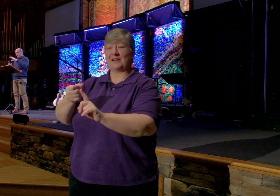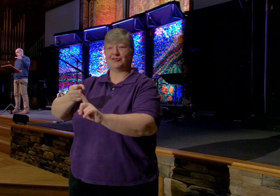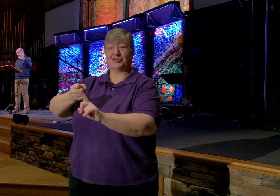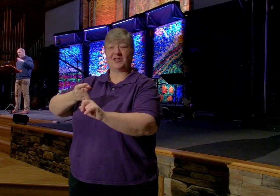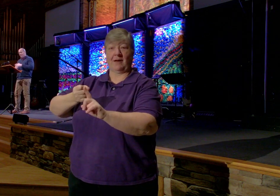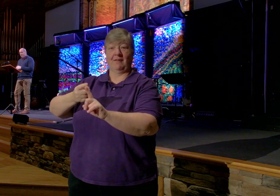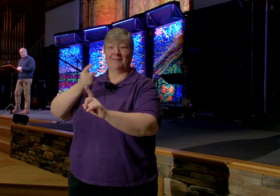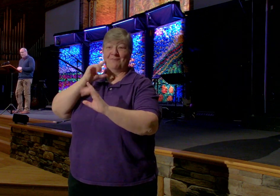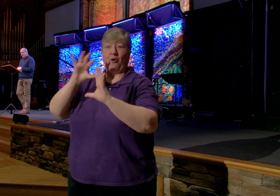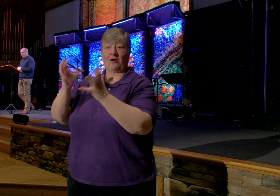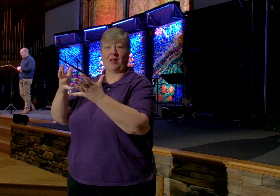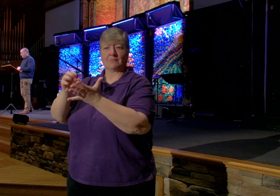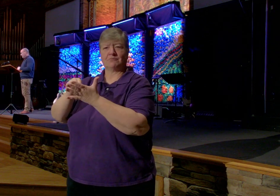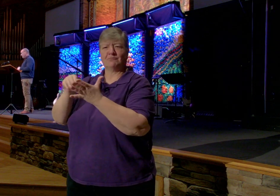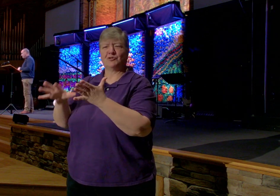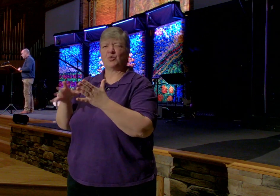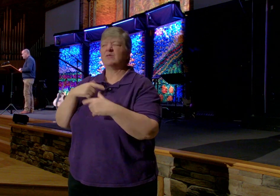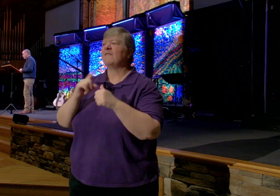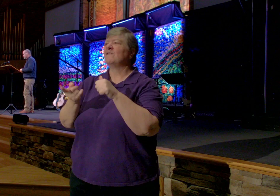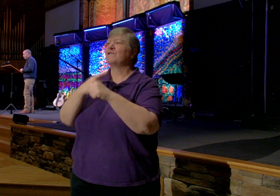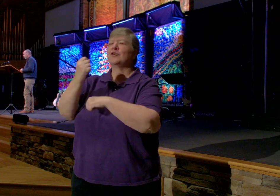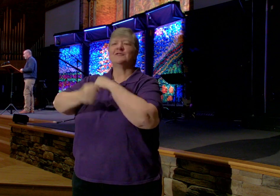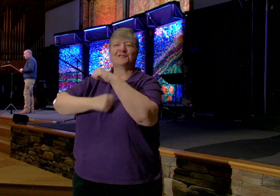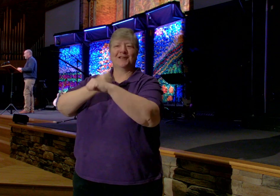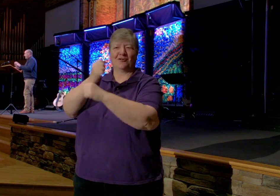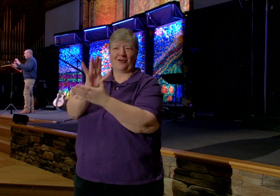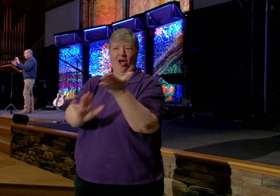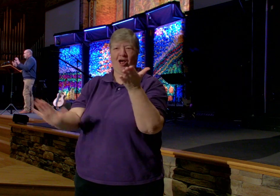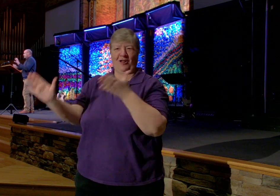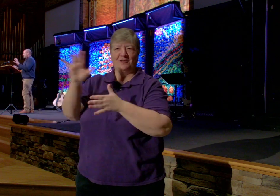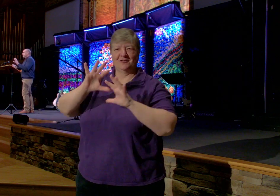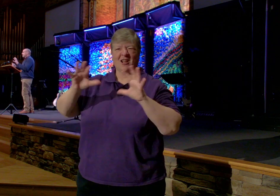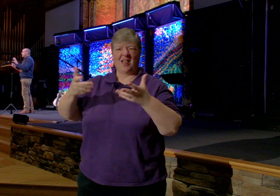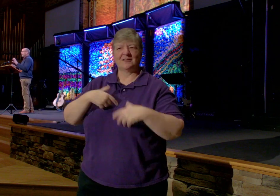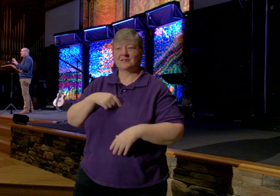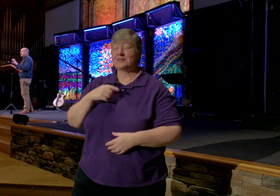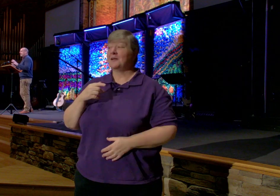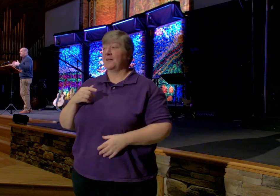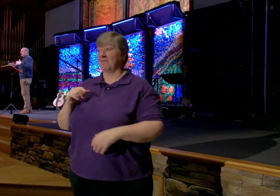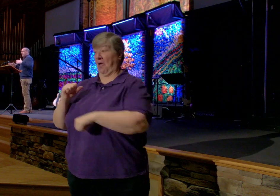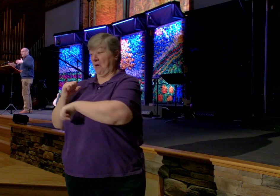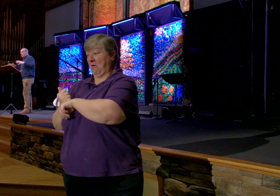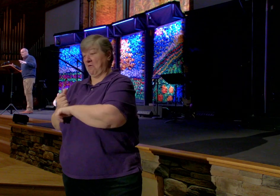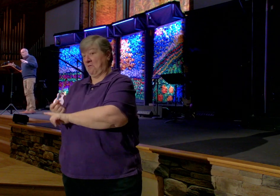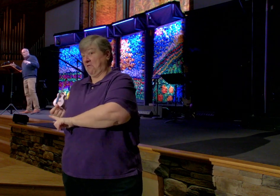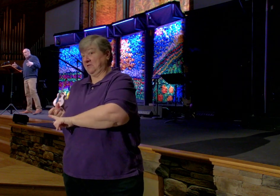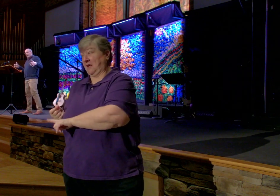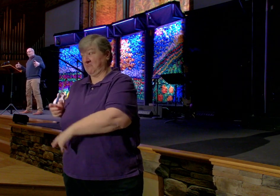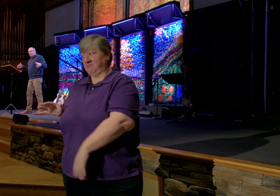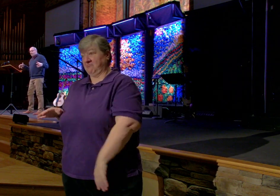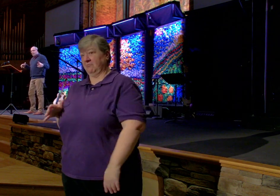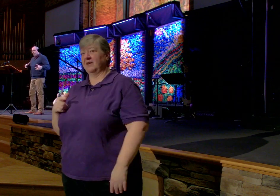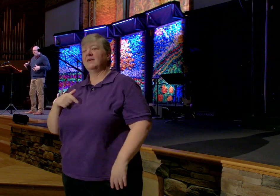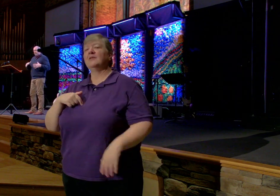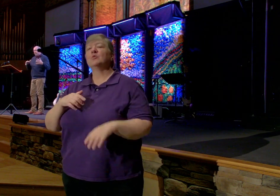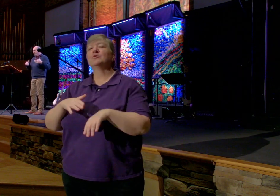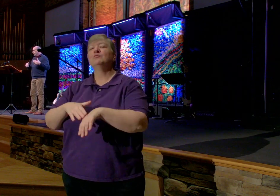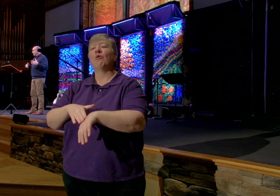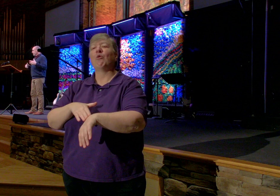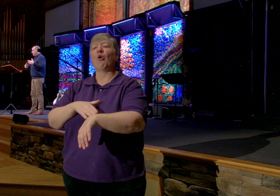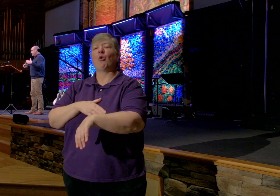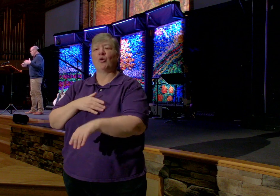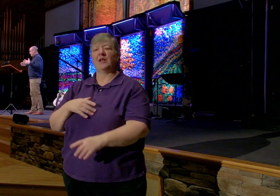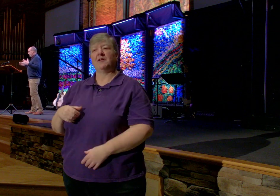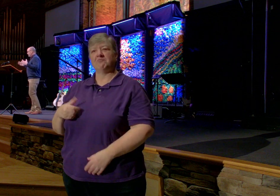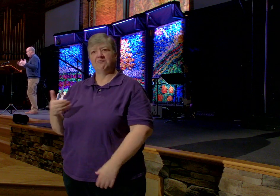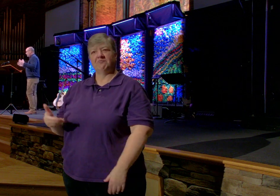a class of students. I think it was a first-year college class. And this signal was given, and they were to do it gradually,